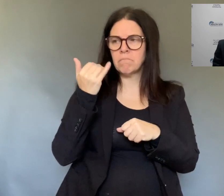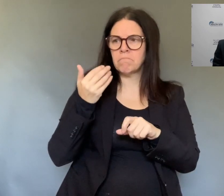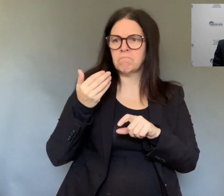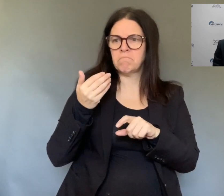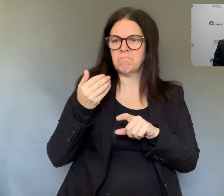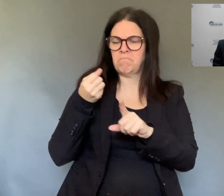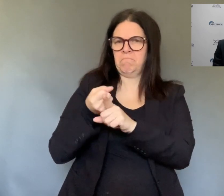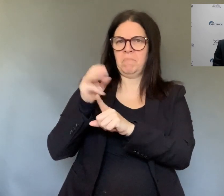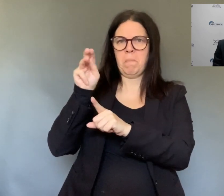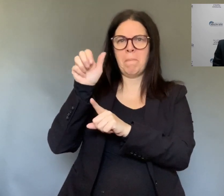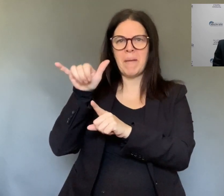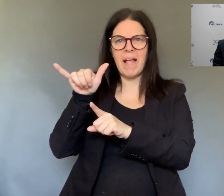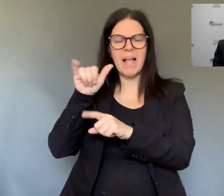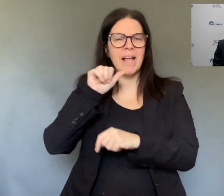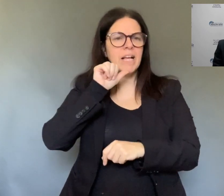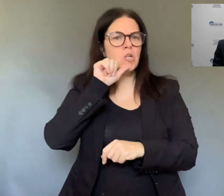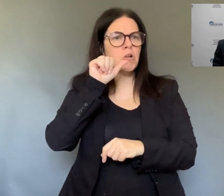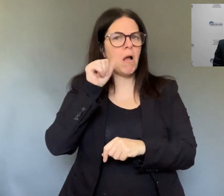outbreak began there.